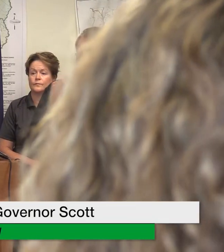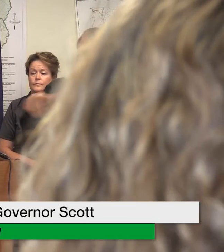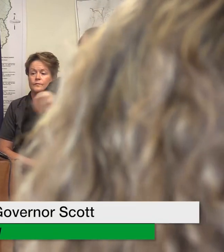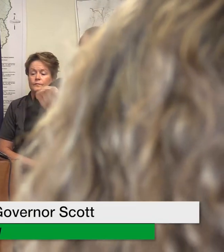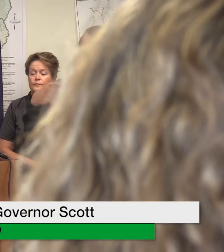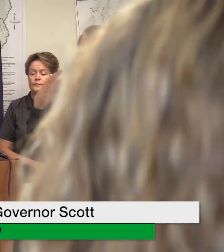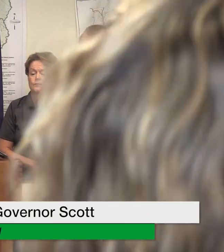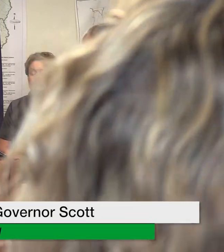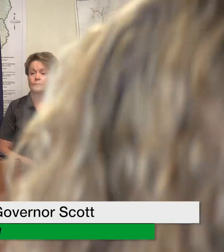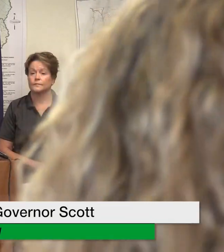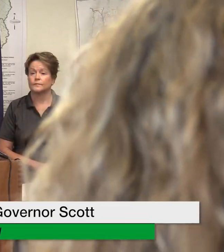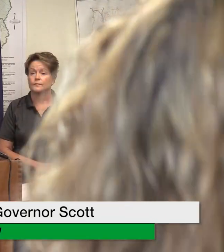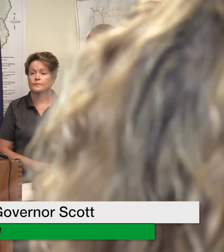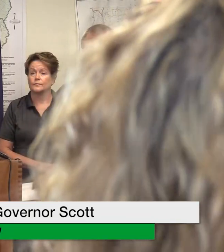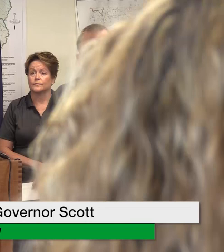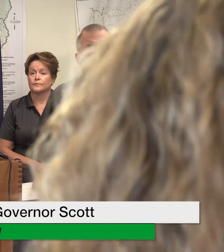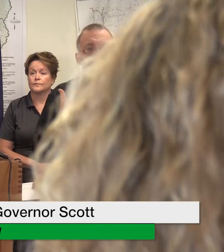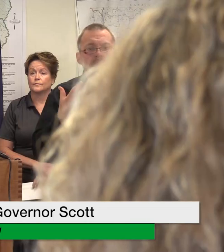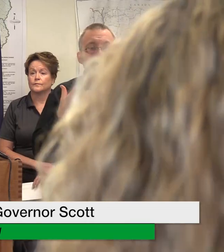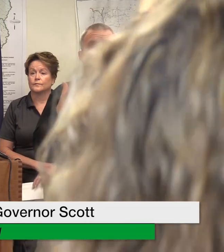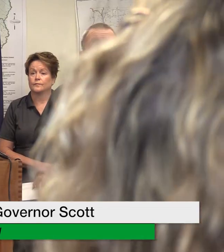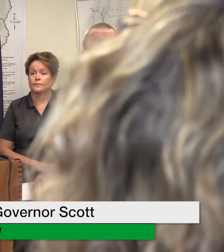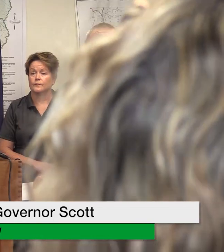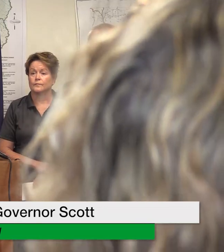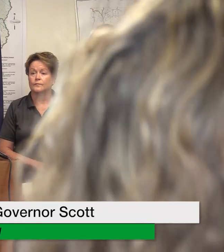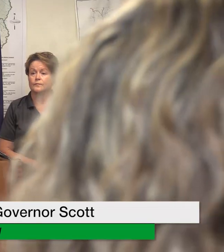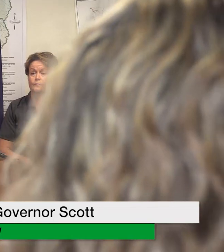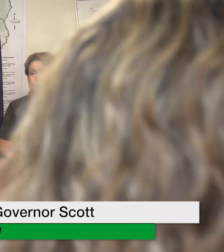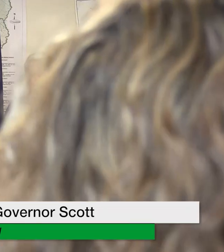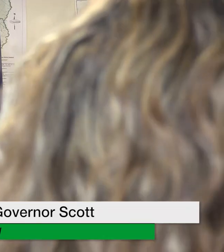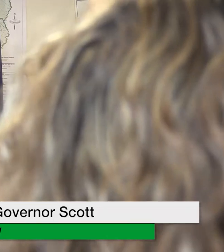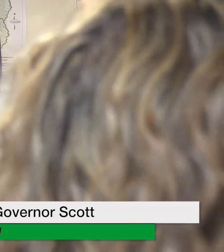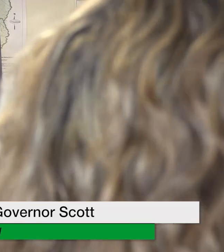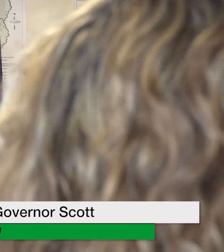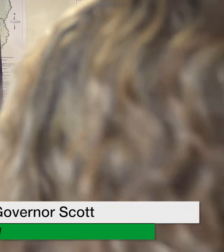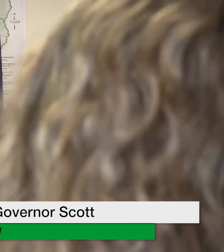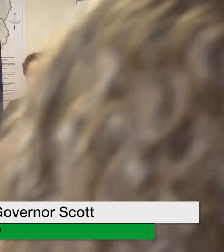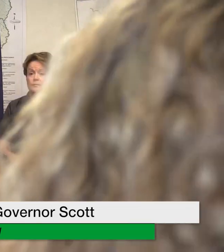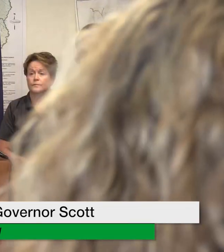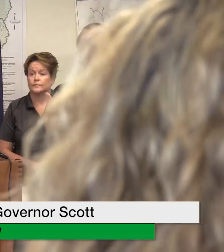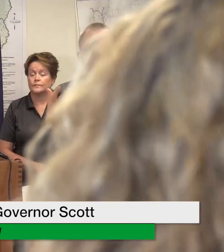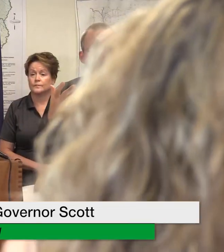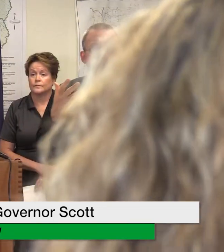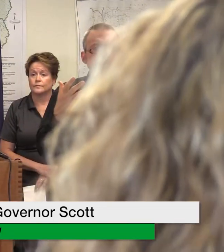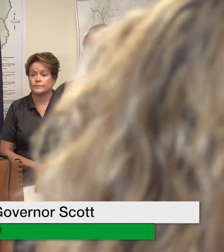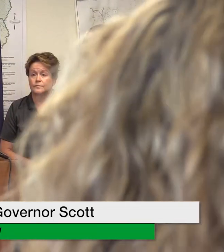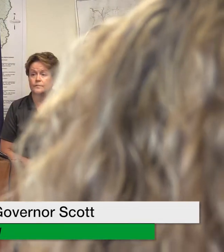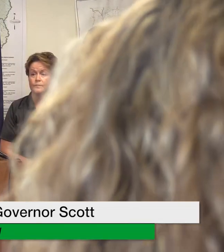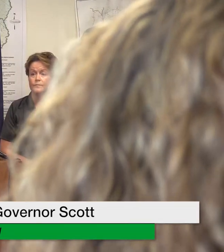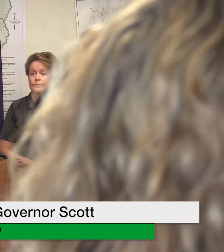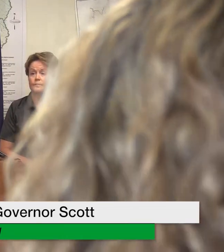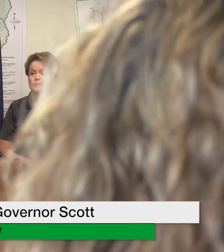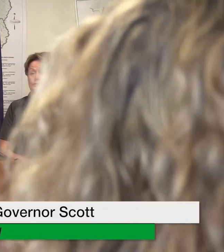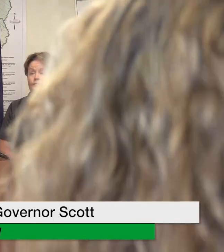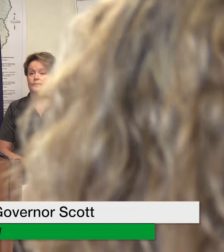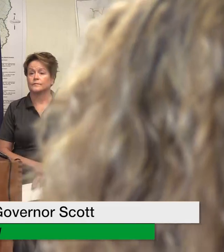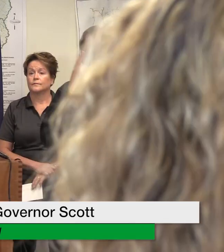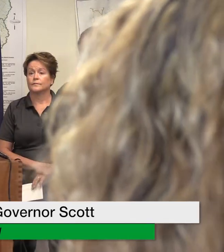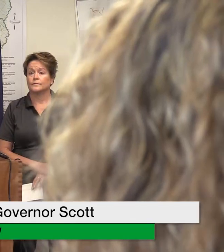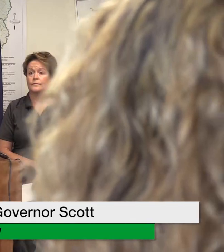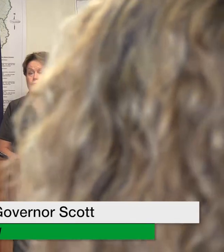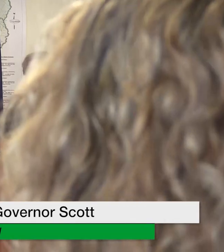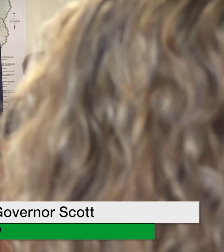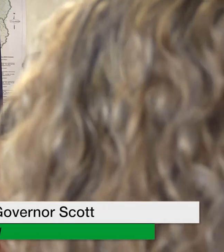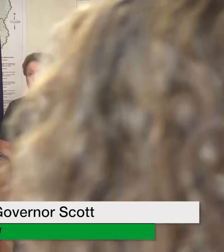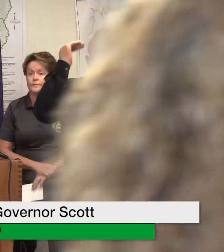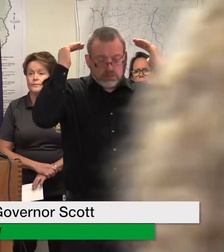we rectified that as soon as we understood what the problem was, that they were being overwhelmed. Then we rectified the situation. Gotcha.